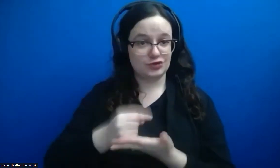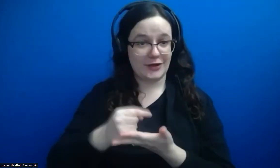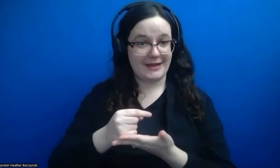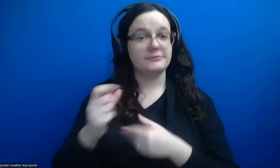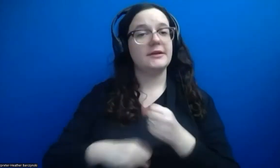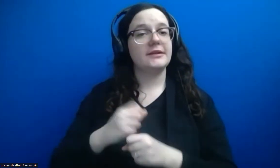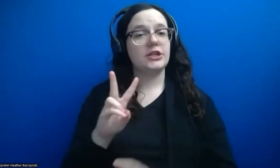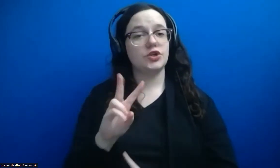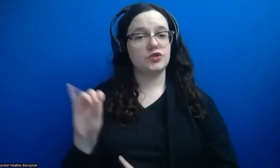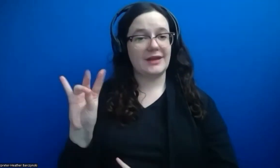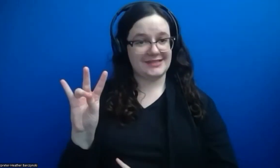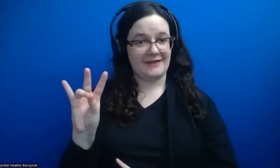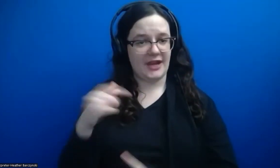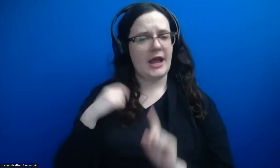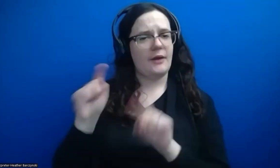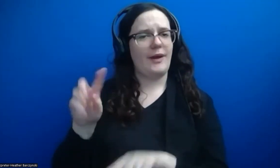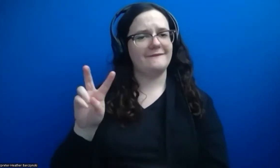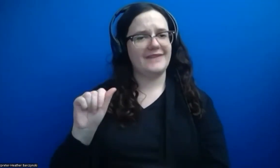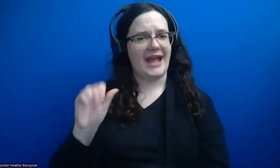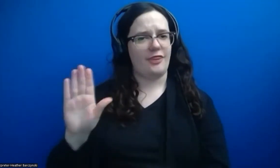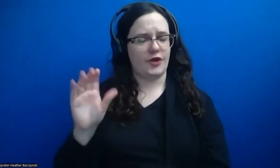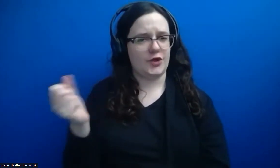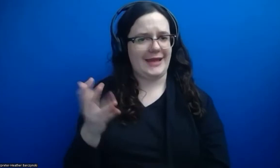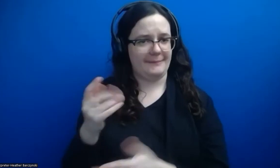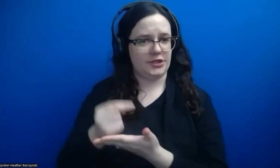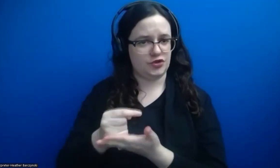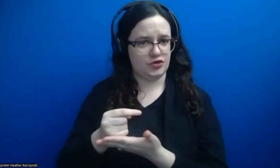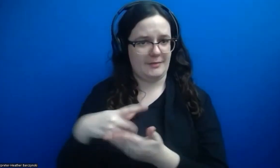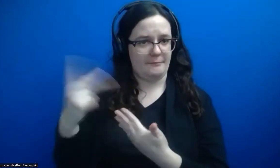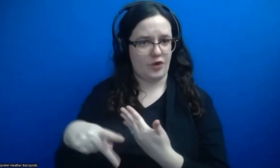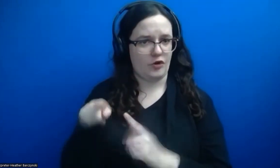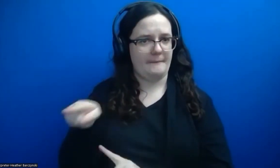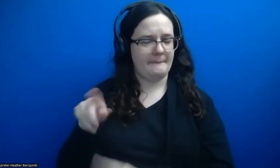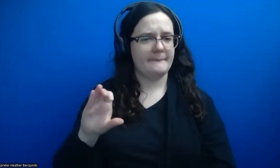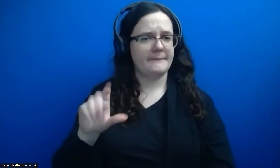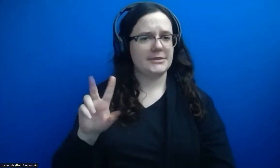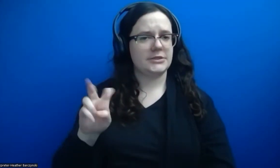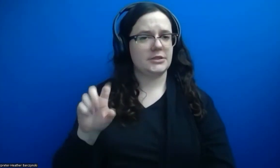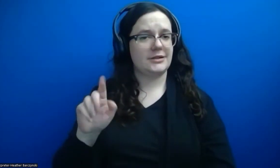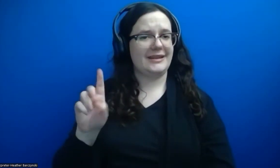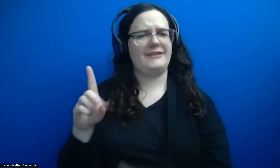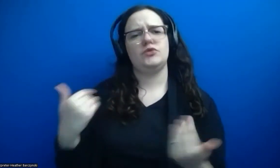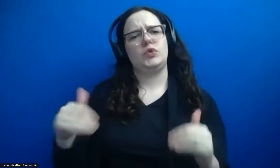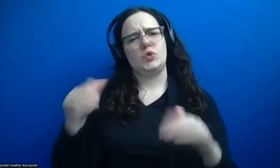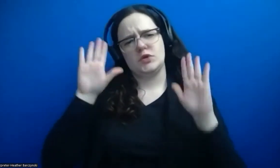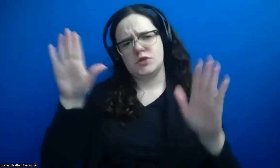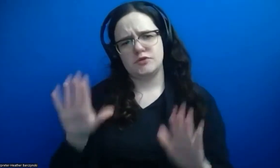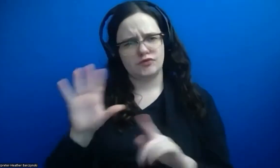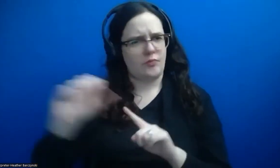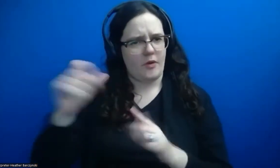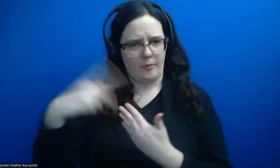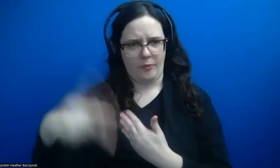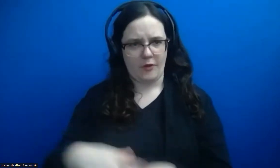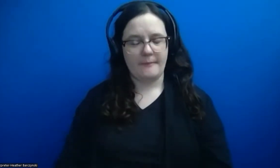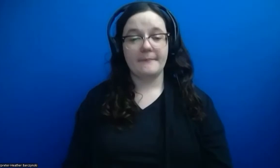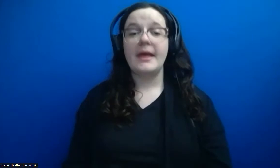the VA's gambling treatment program in Cleveland. A remarkable program. Got treatment,